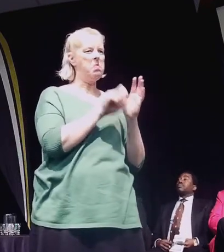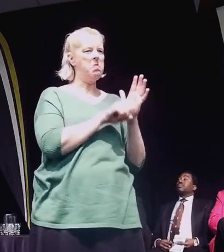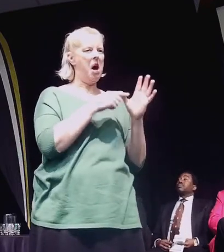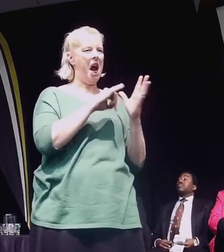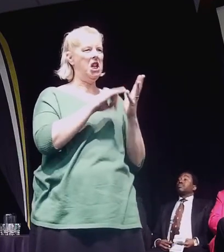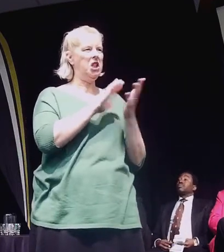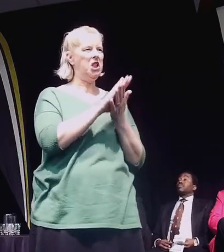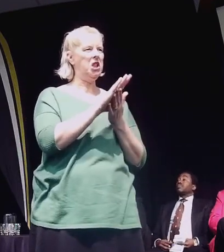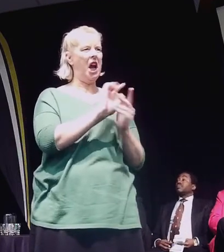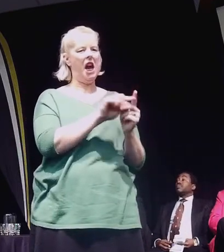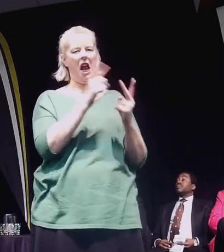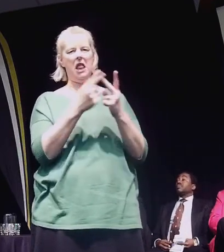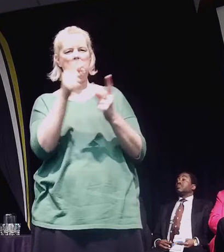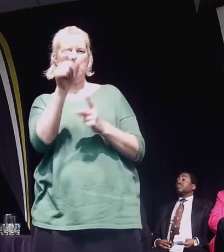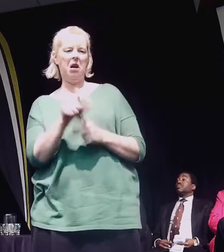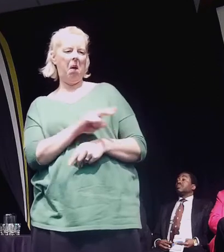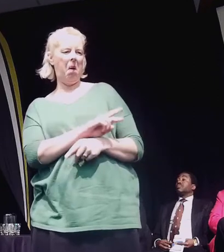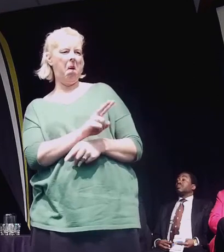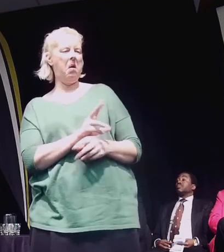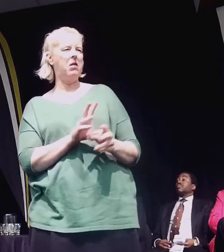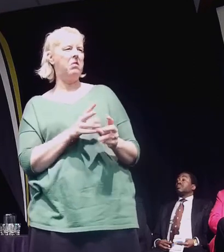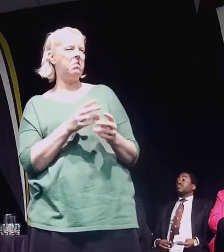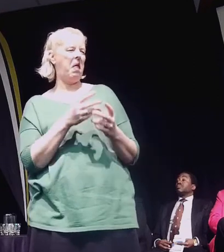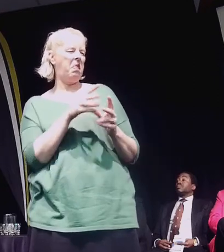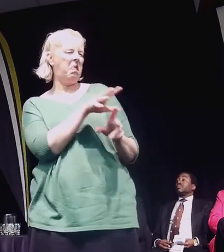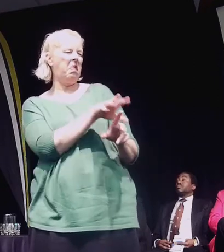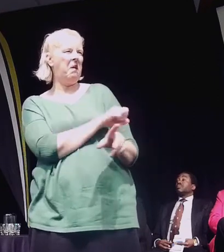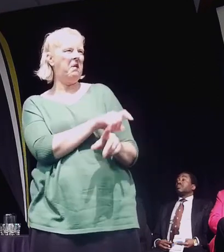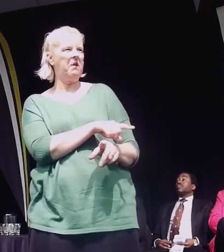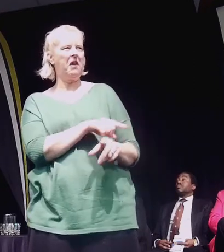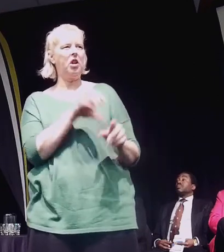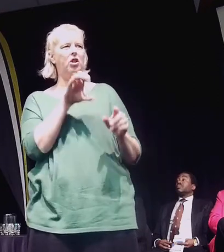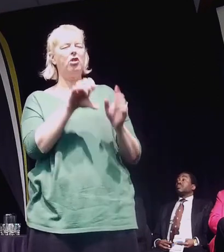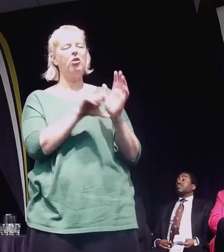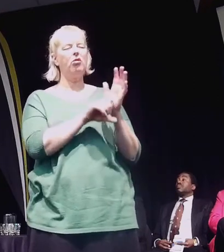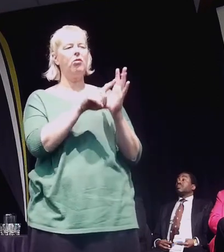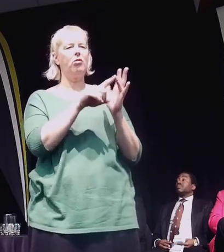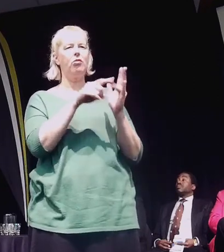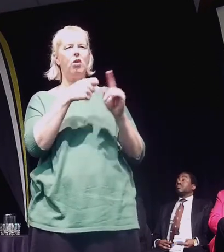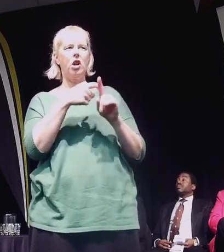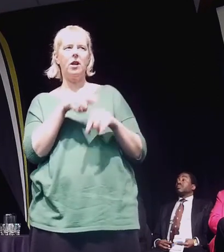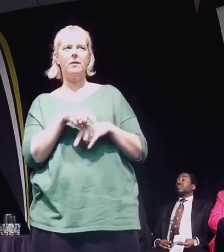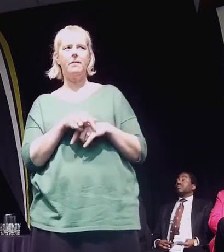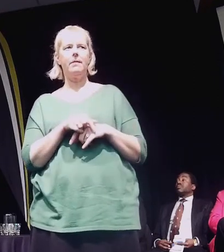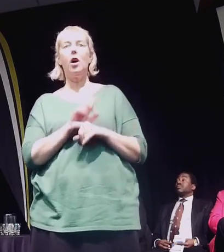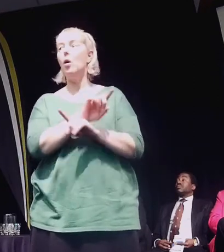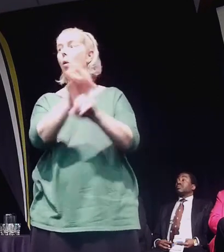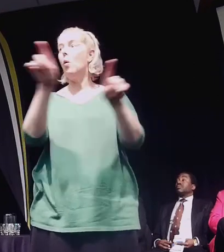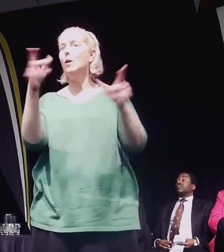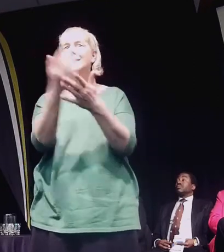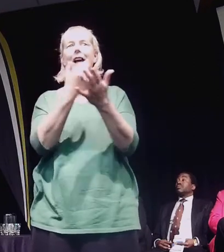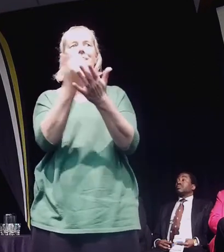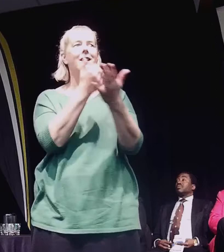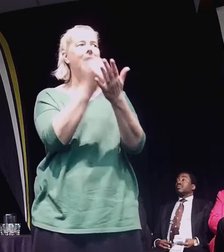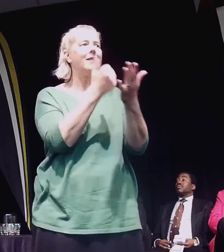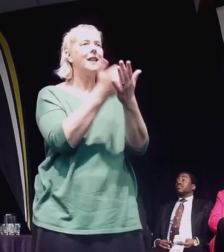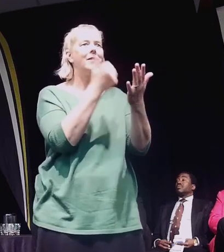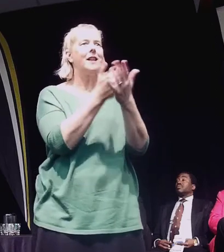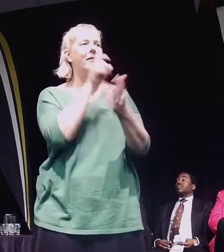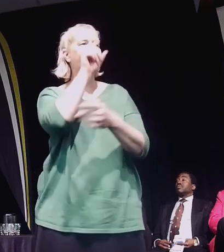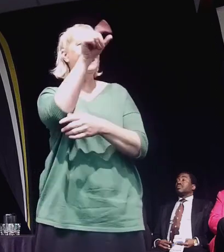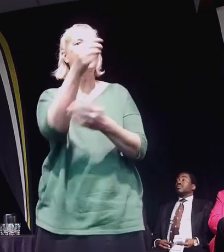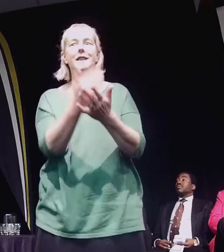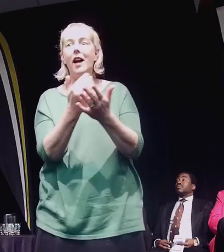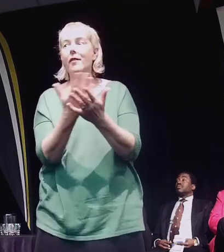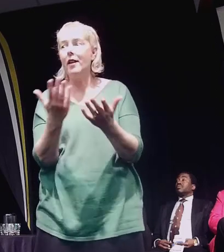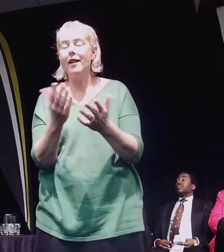thought. And so, you know, KiwiSaver, yes, you've been saving for your KiwiSaver. The issue here